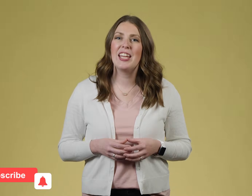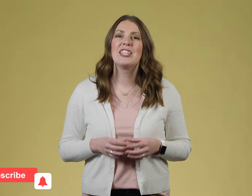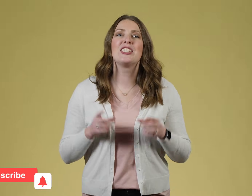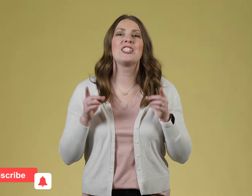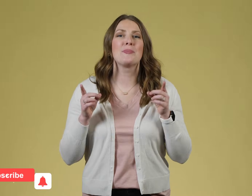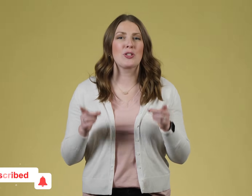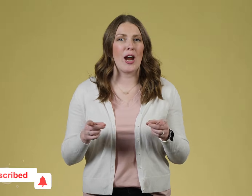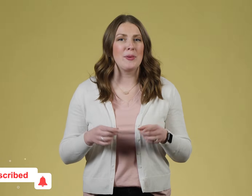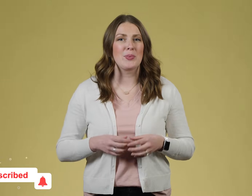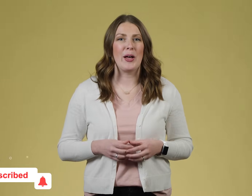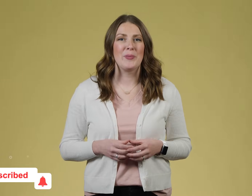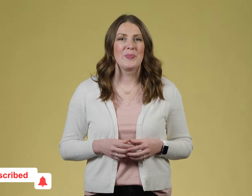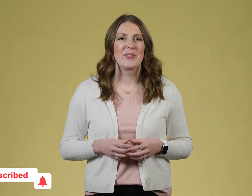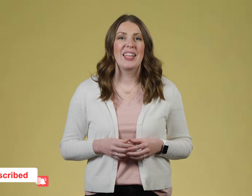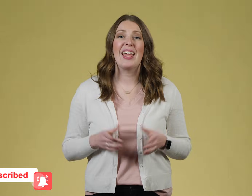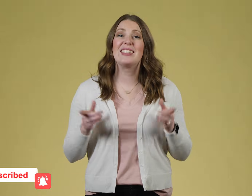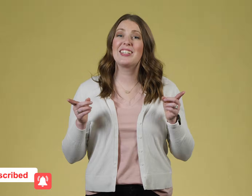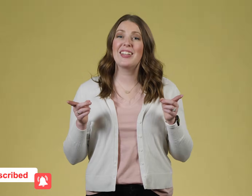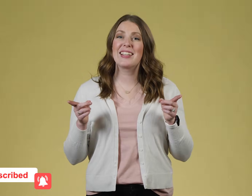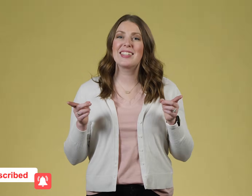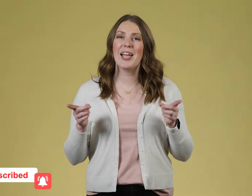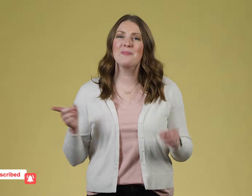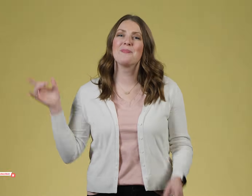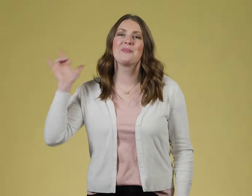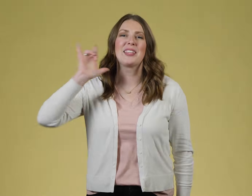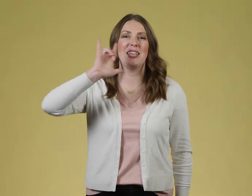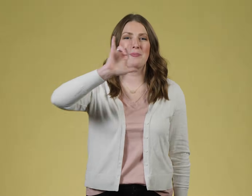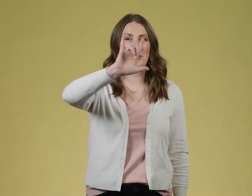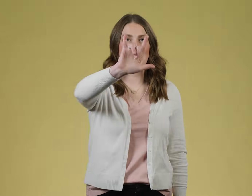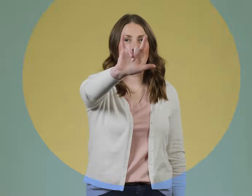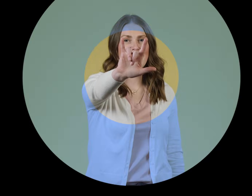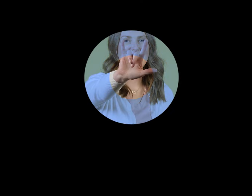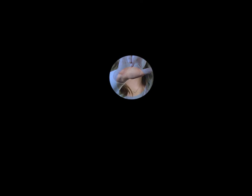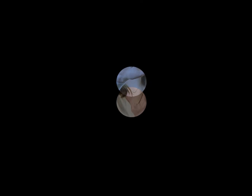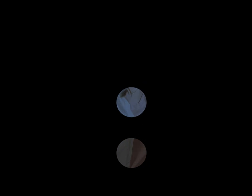don't forget to subscribe as well. Until next time, keep learning how to sign.